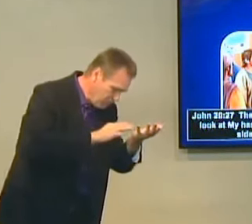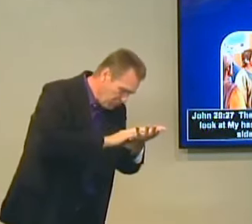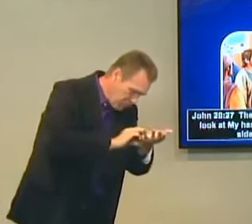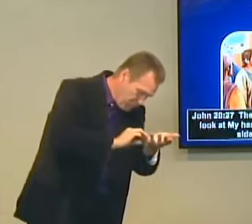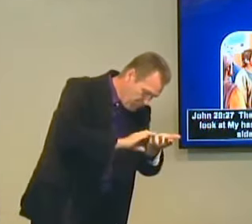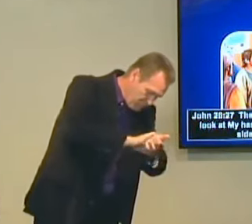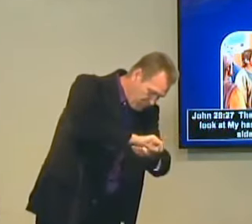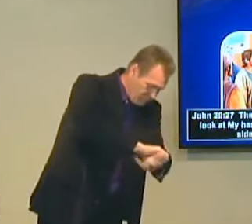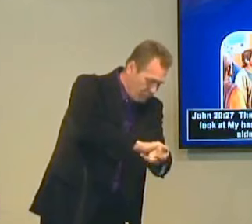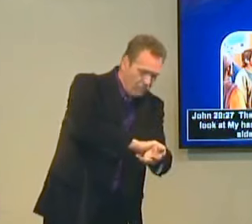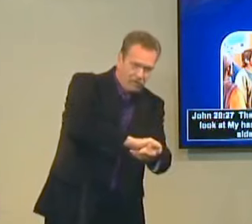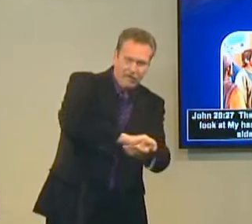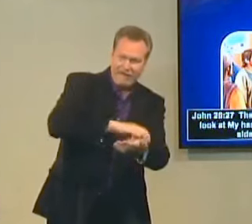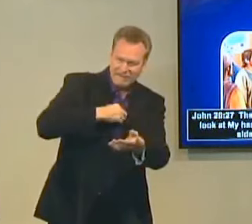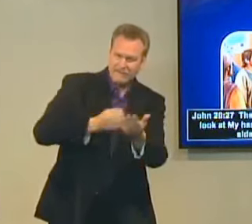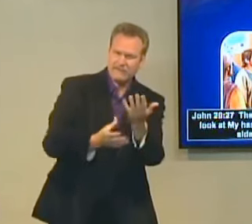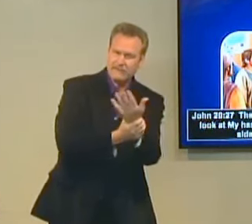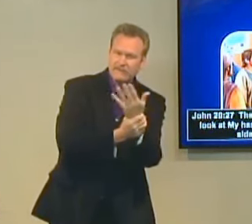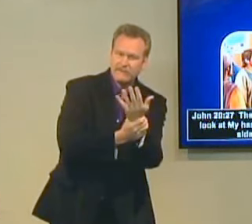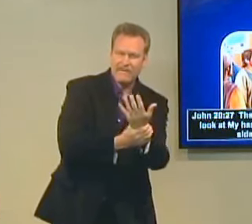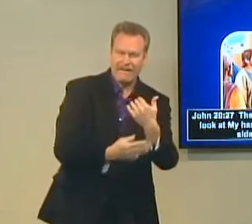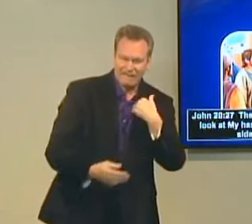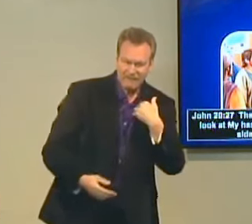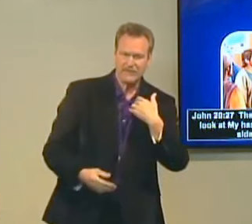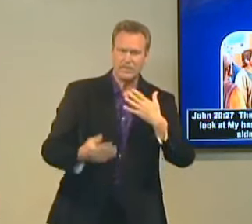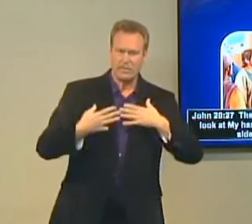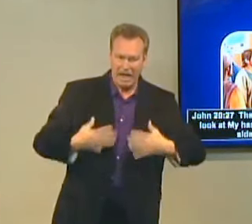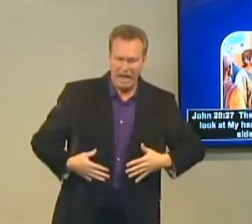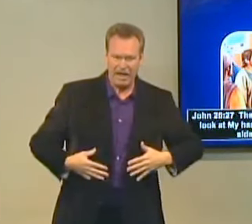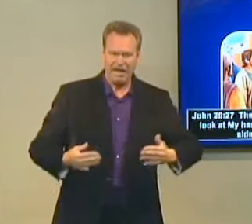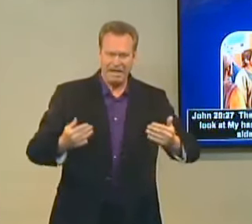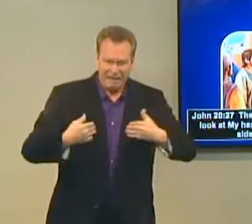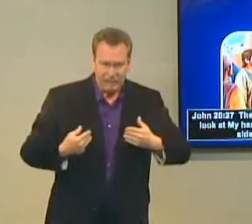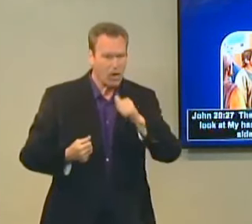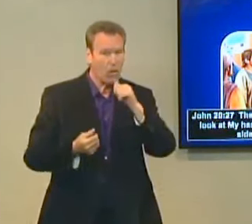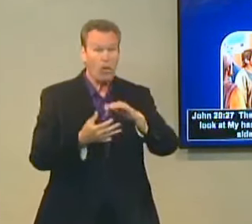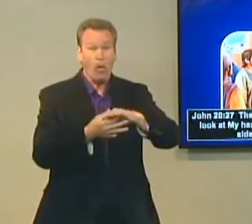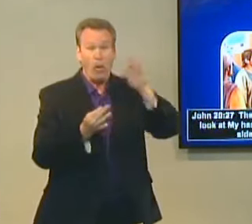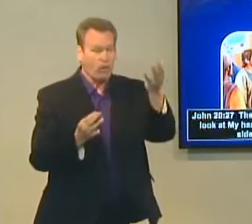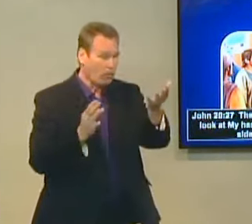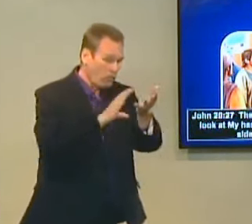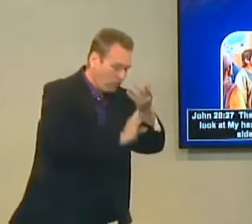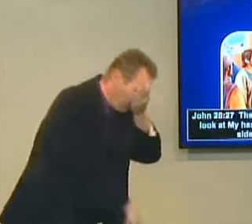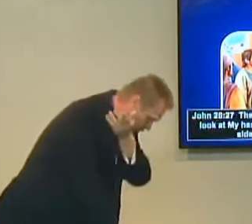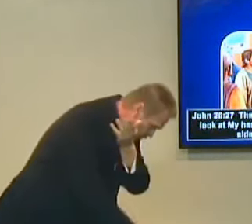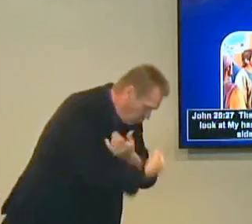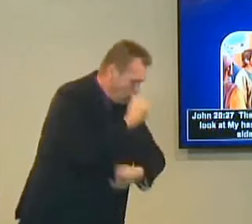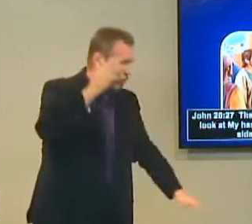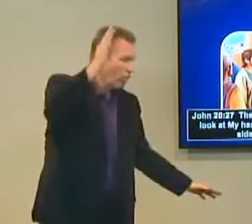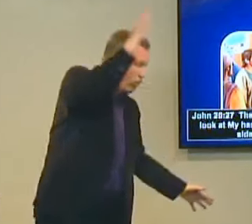So Thomas goes. And he feels. Jesus has flesh. He has a body. He's not a ghost.